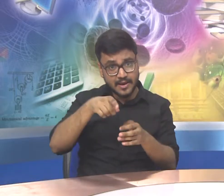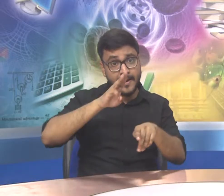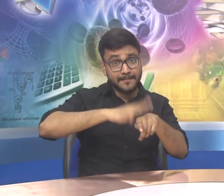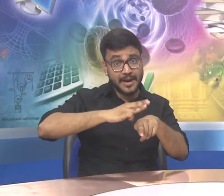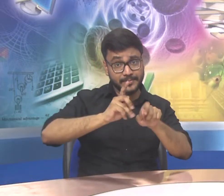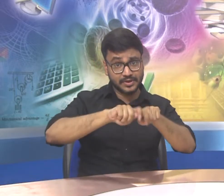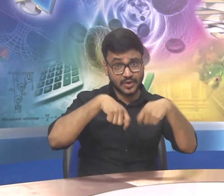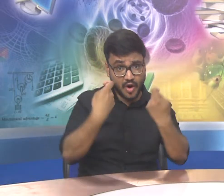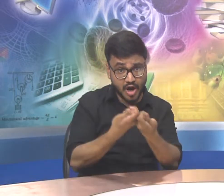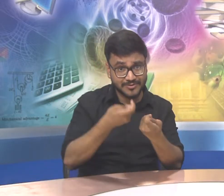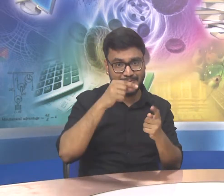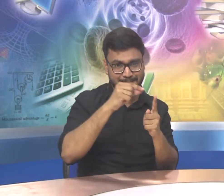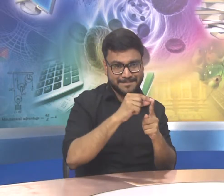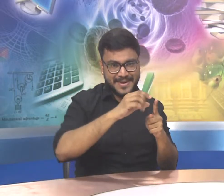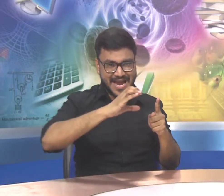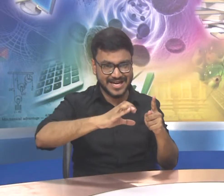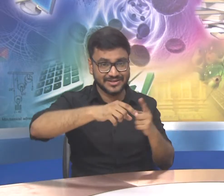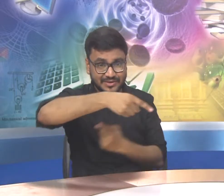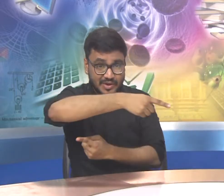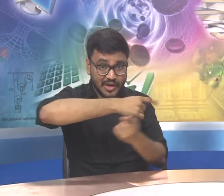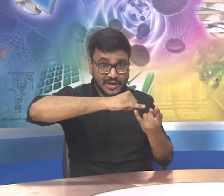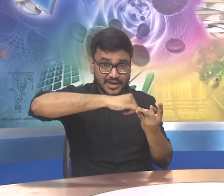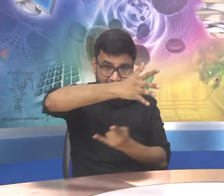These banks provide loans